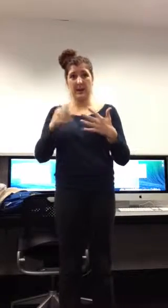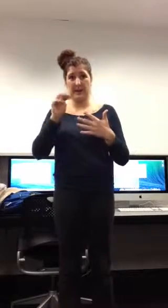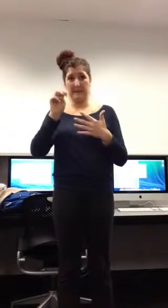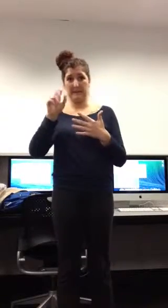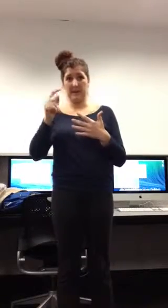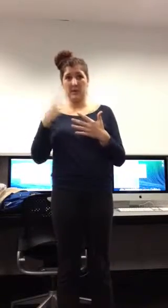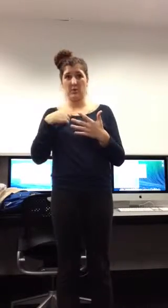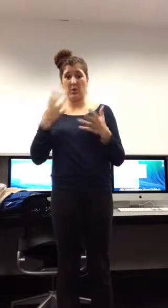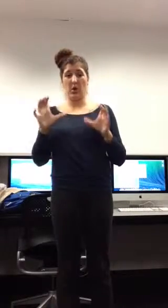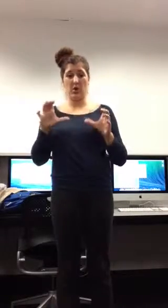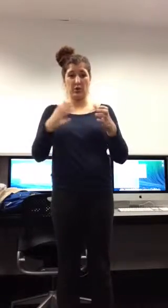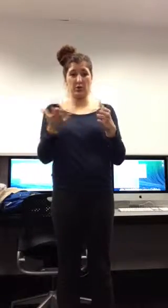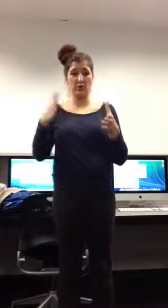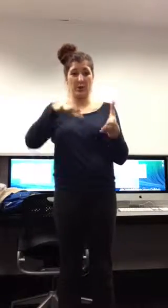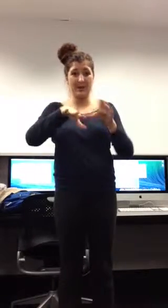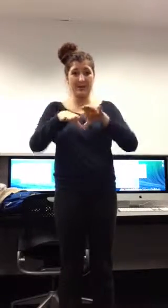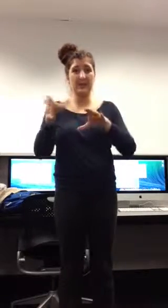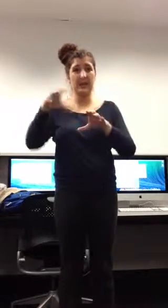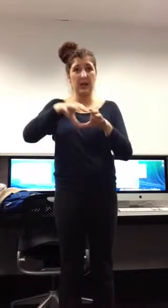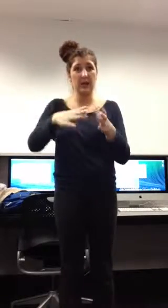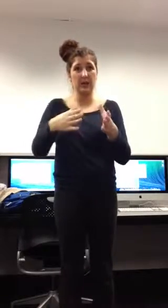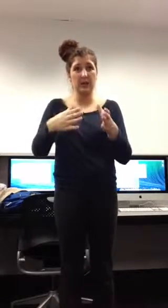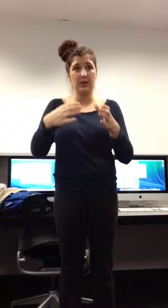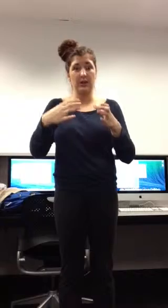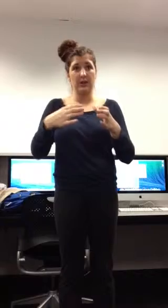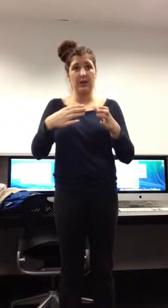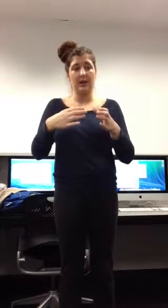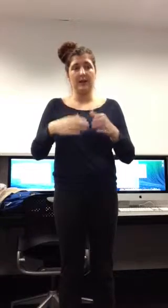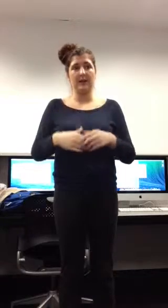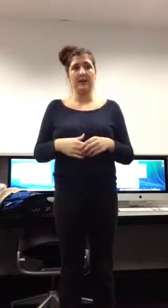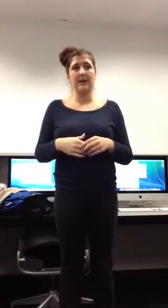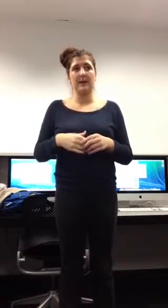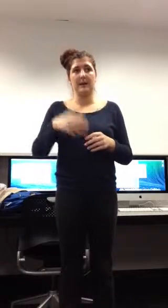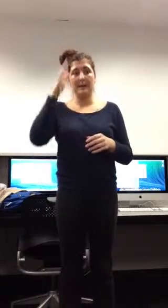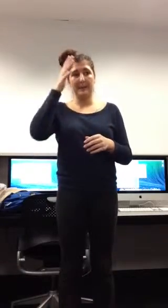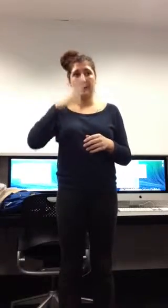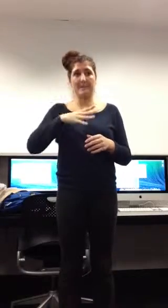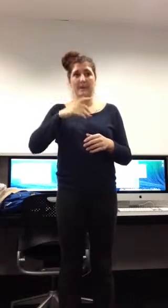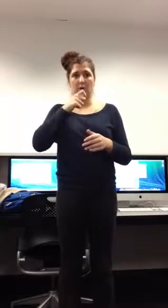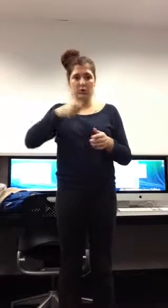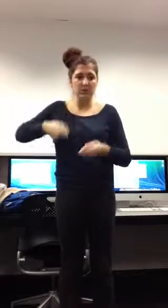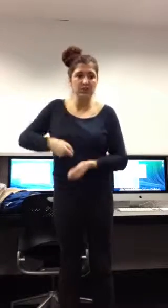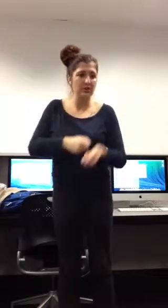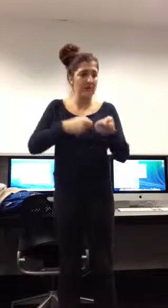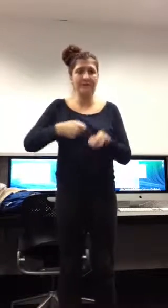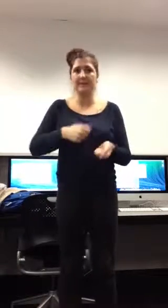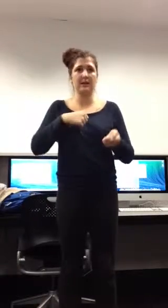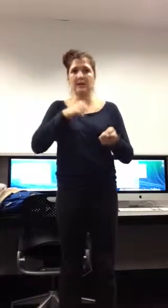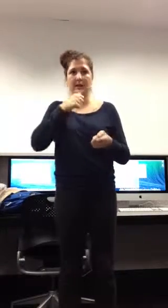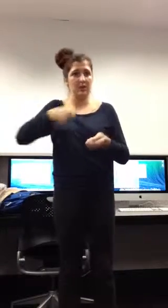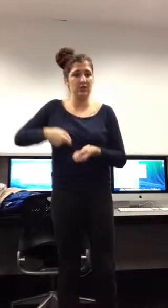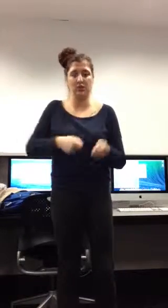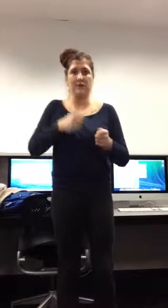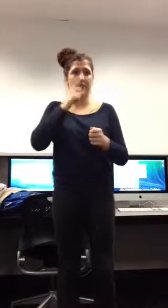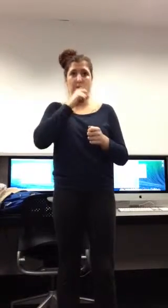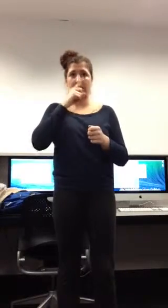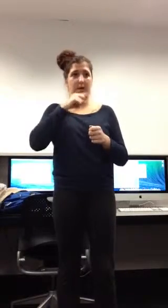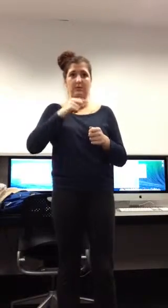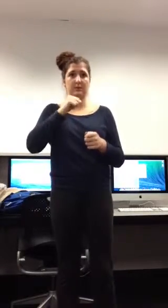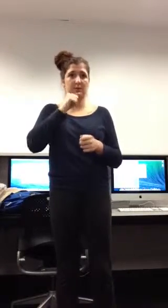The man who did the shoveling would not trouble to lift out a rat, even when he saw one. There were things that